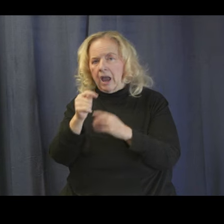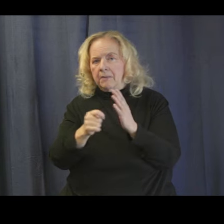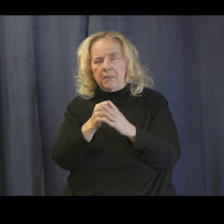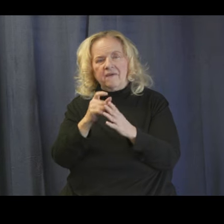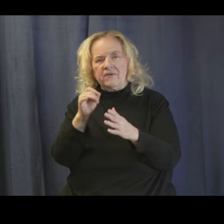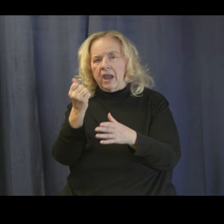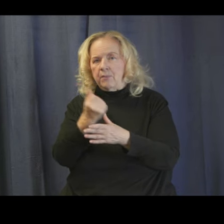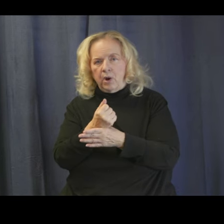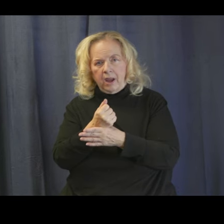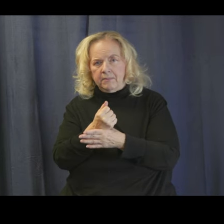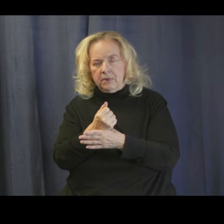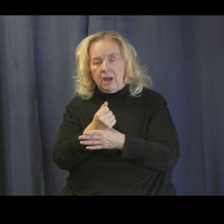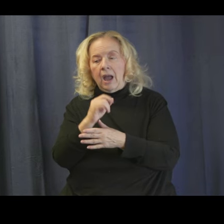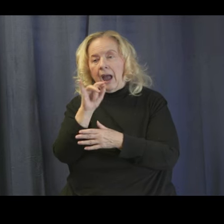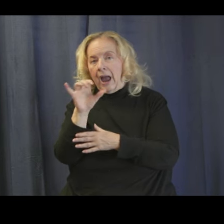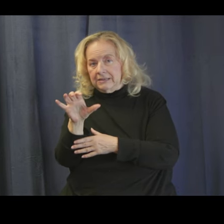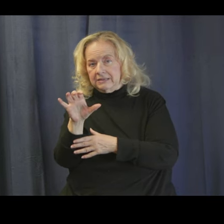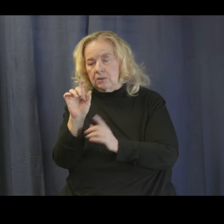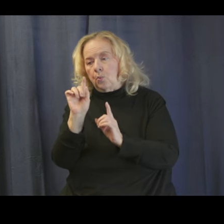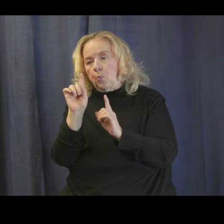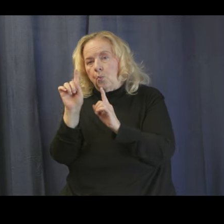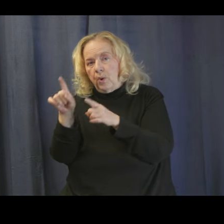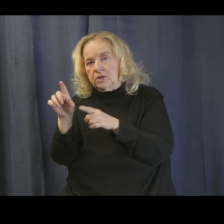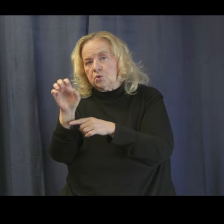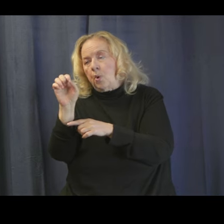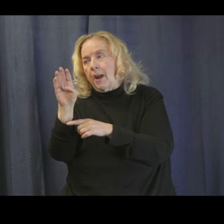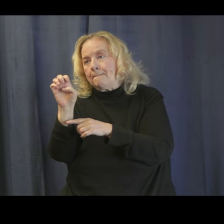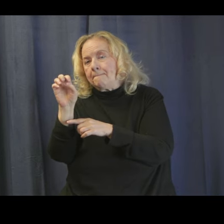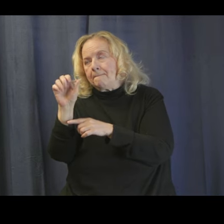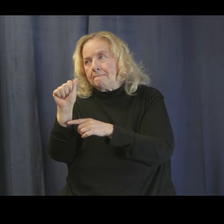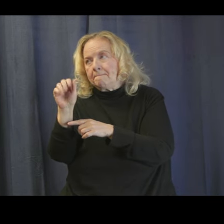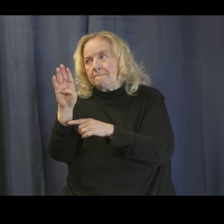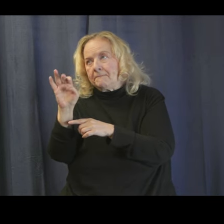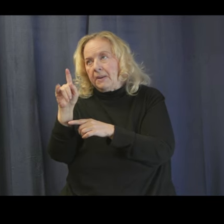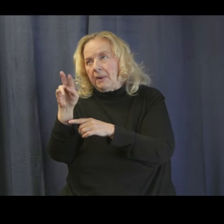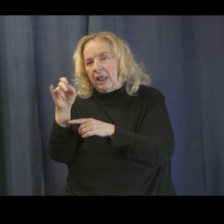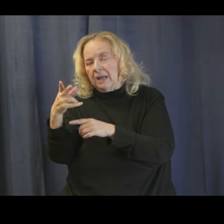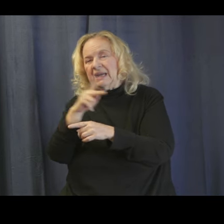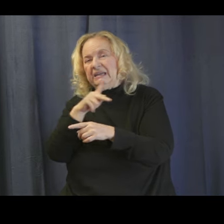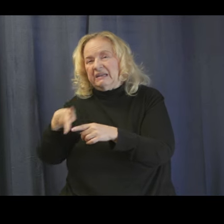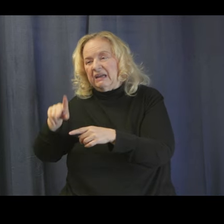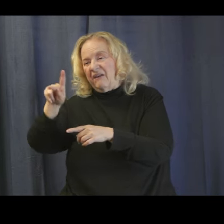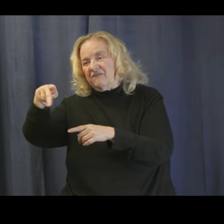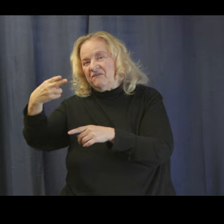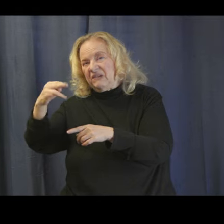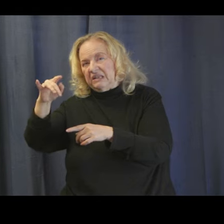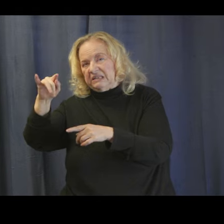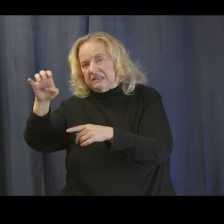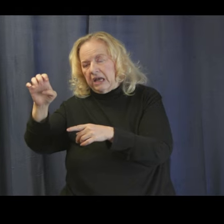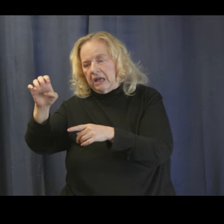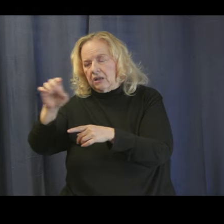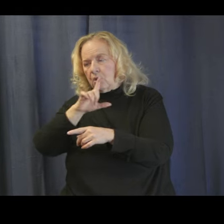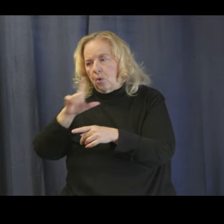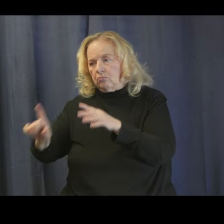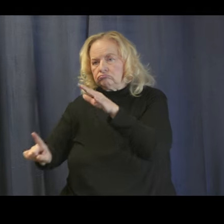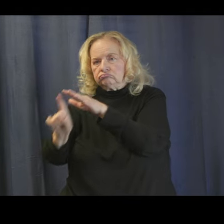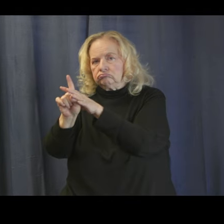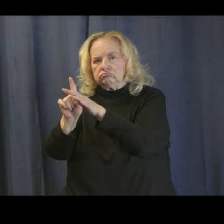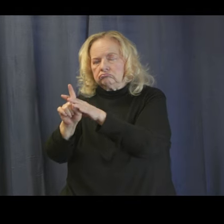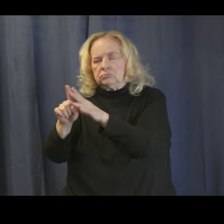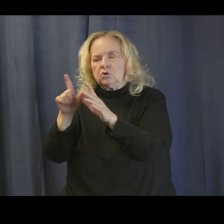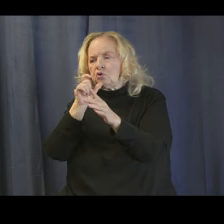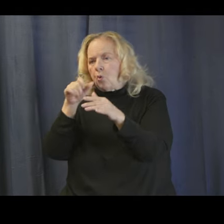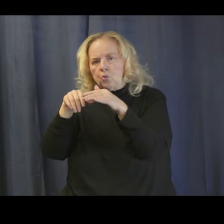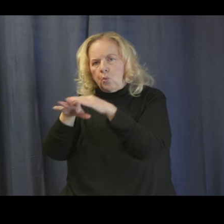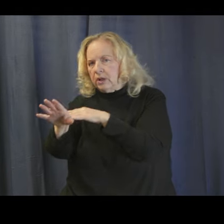Abraham. And Isaac went to Abimelech, king of the Philistines, and the Lord appeared to him and said, "You, I don't want you